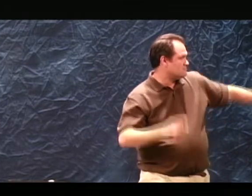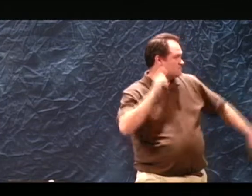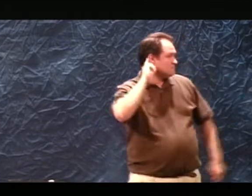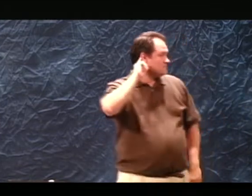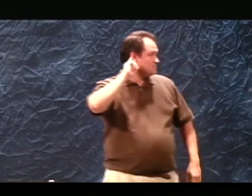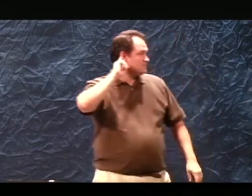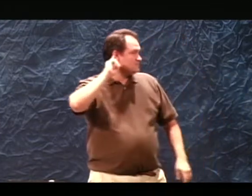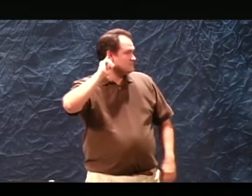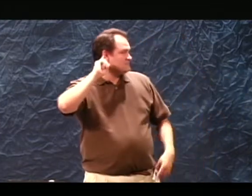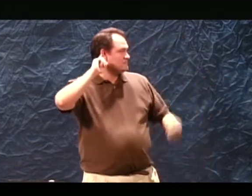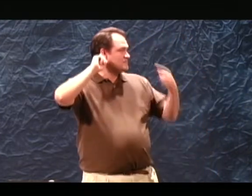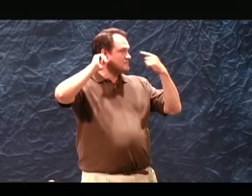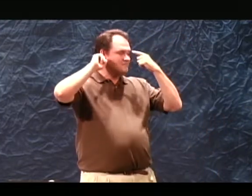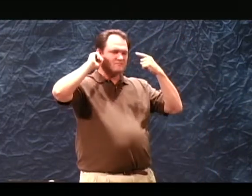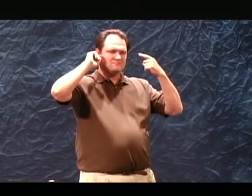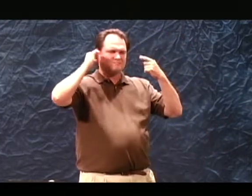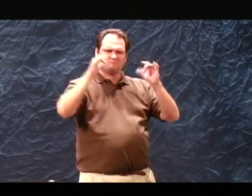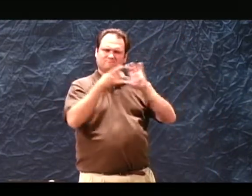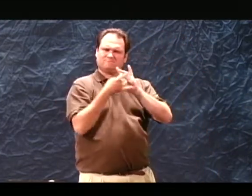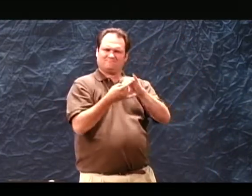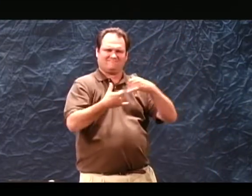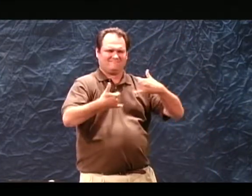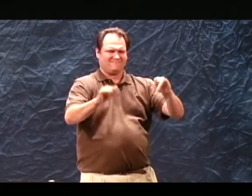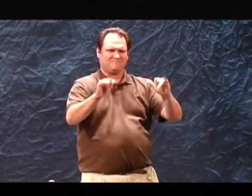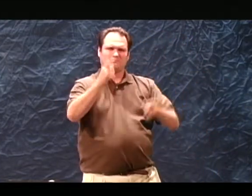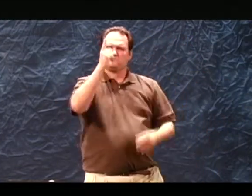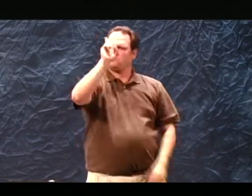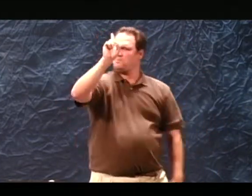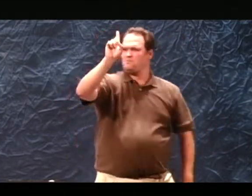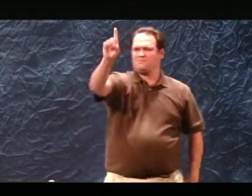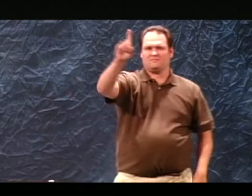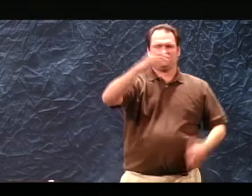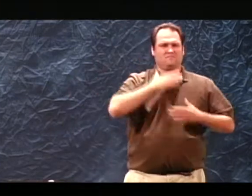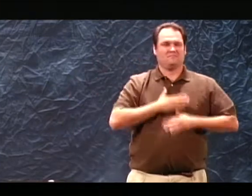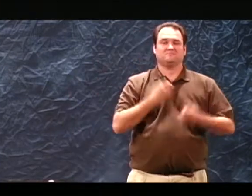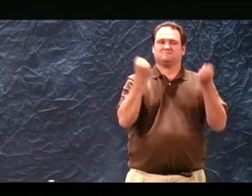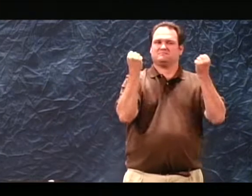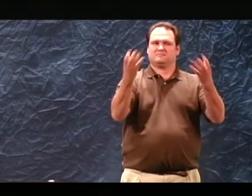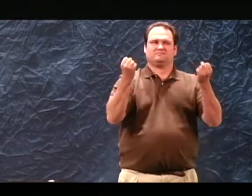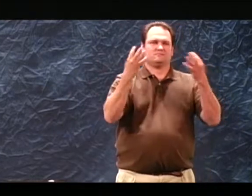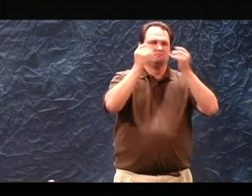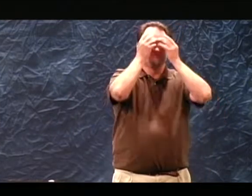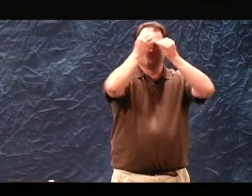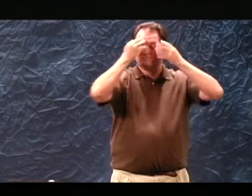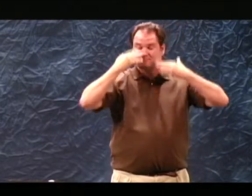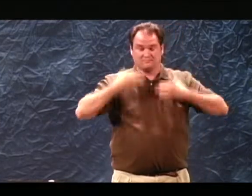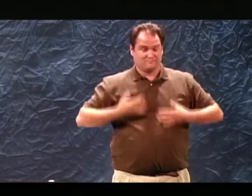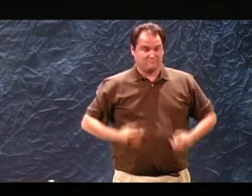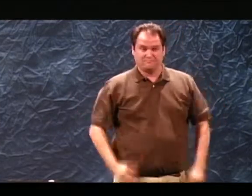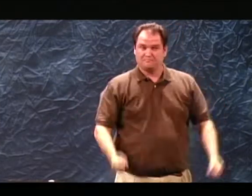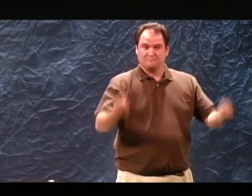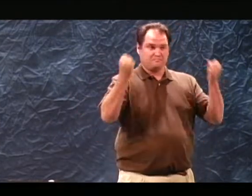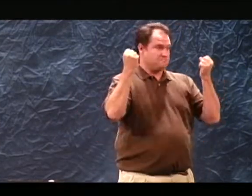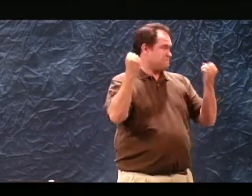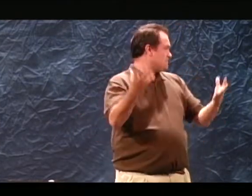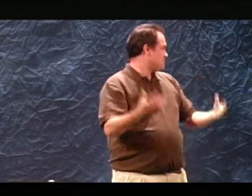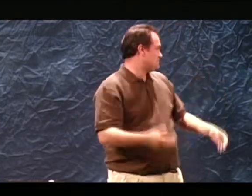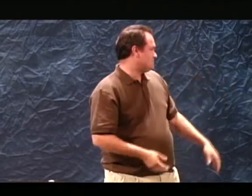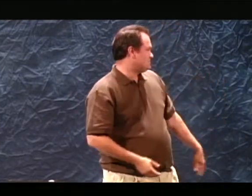and all are equally important if the ears should say because i'm not an eye i don't belong to the body that would make sense all of